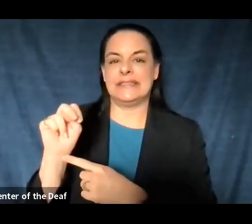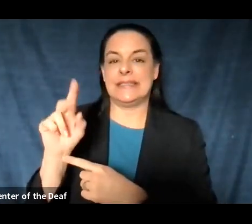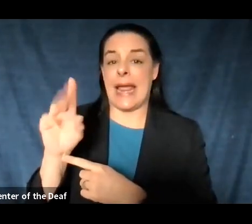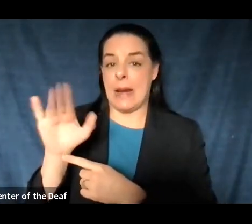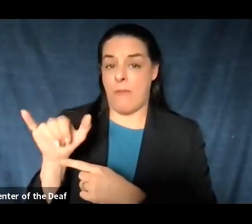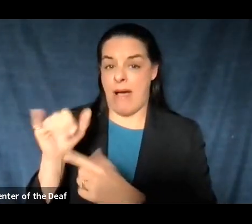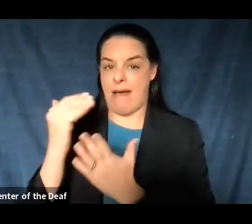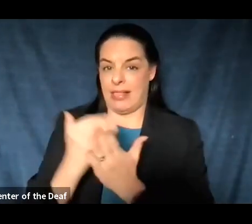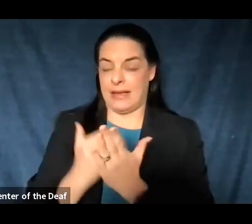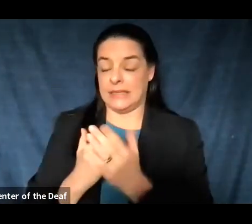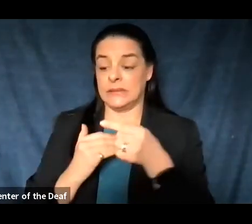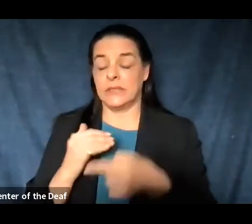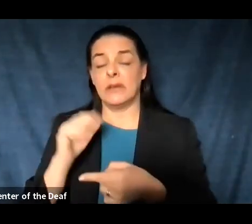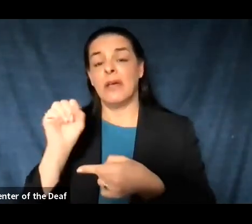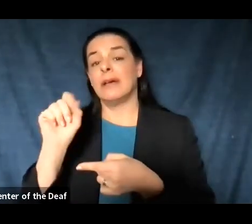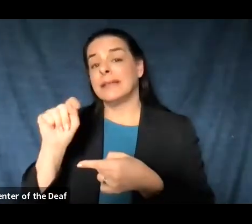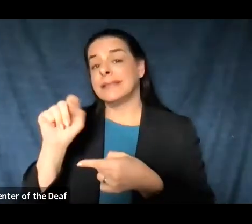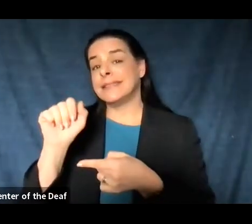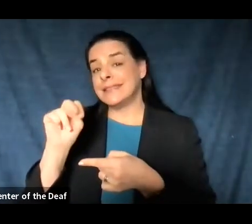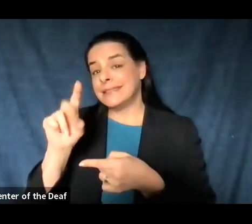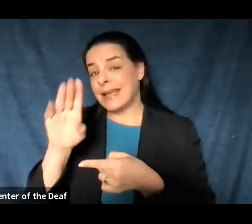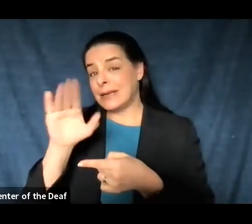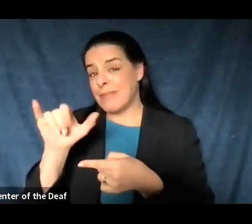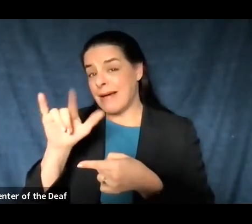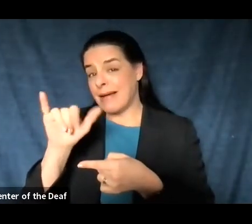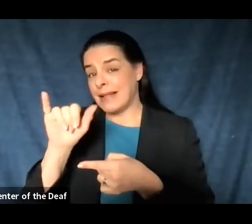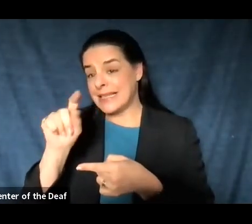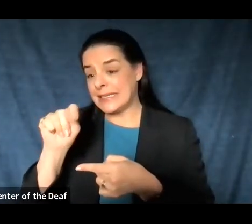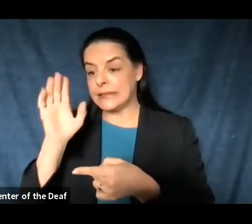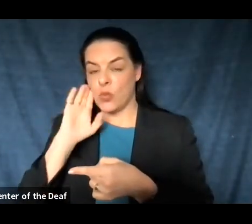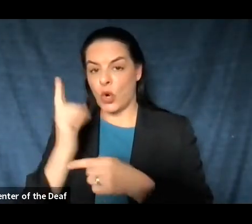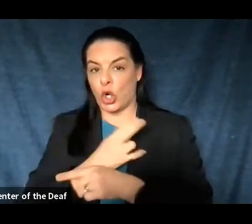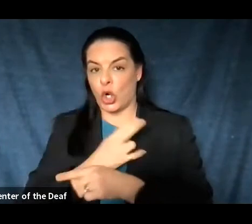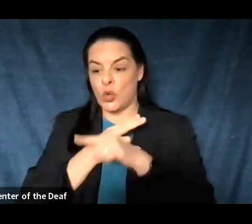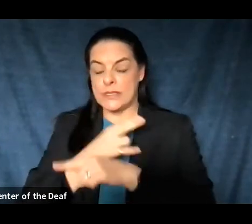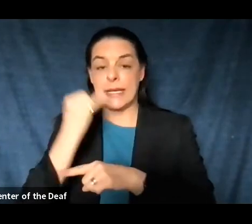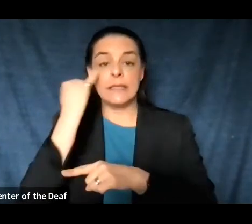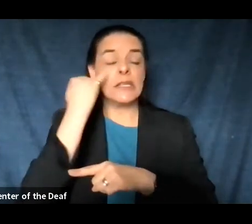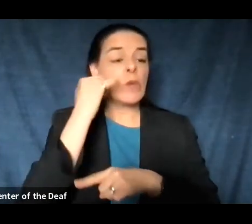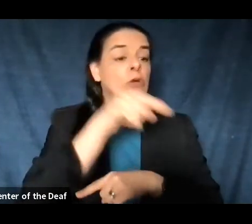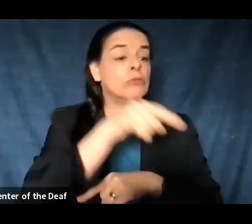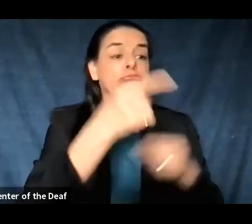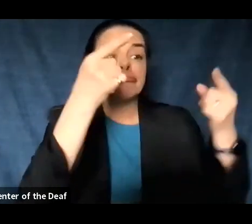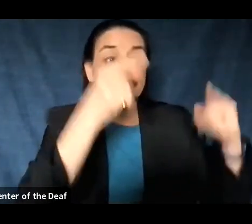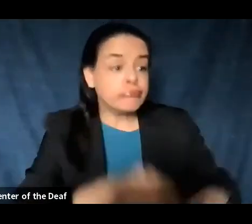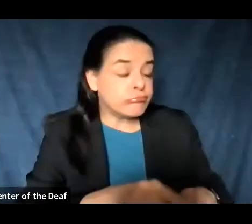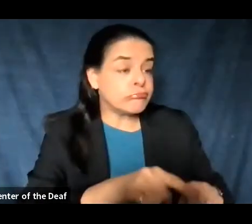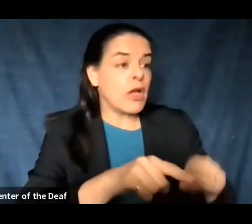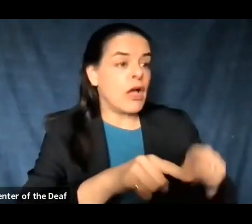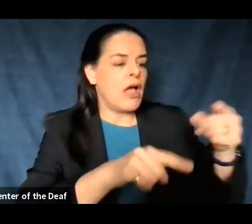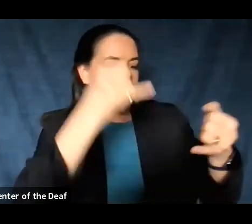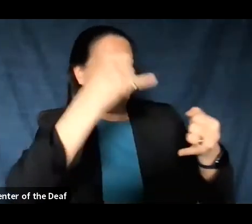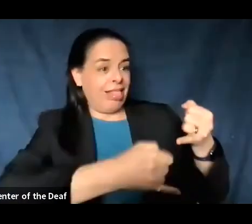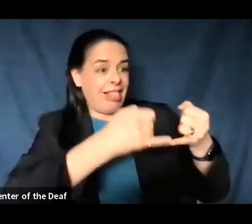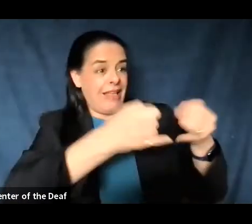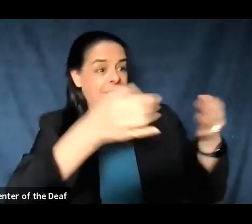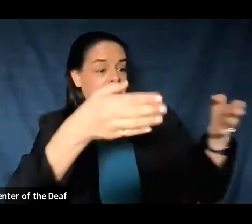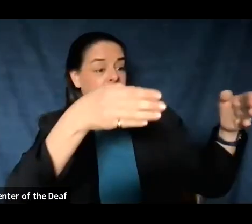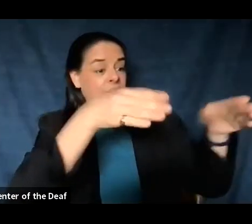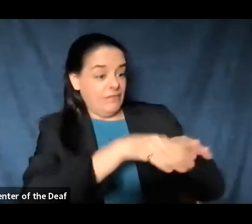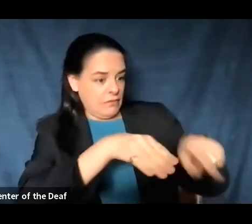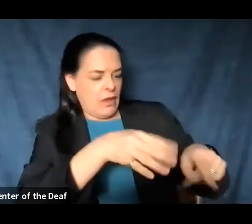will be utilized if there is leftover vaccine at the end of an event that we need to immediately